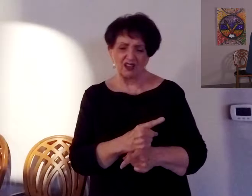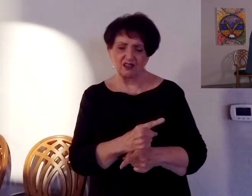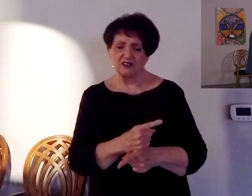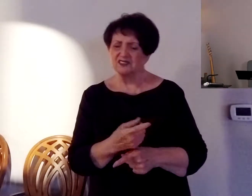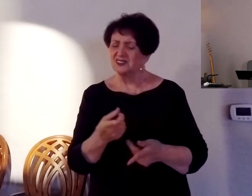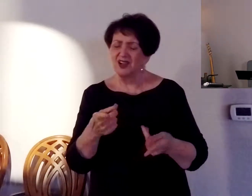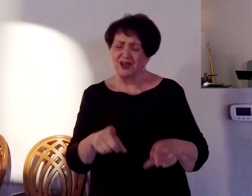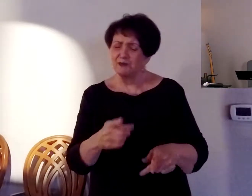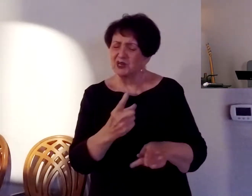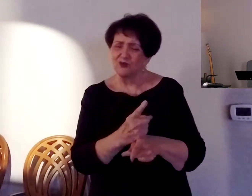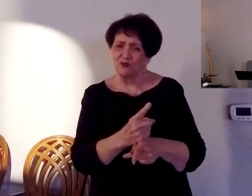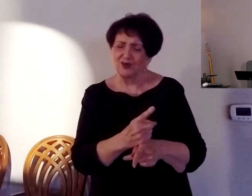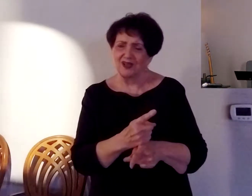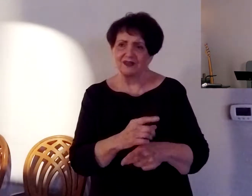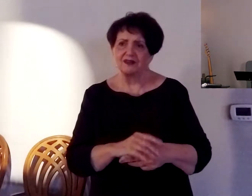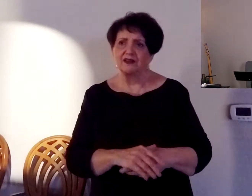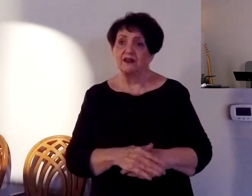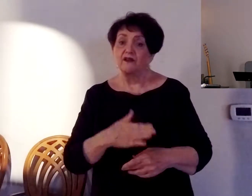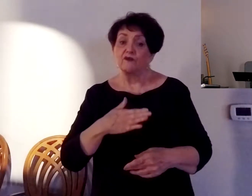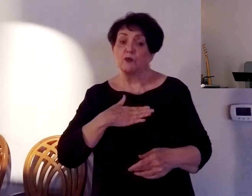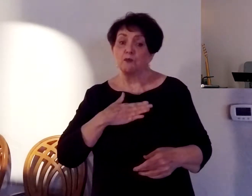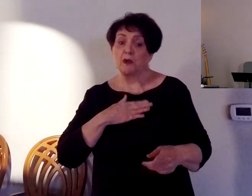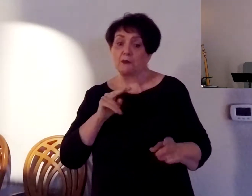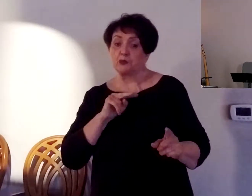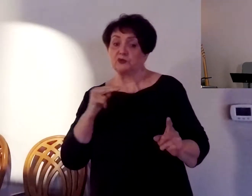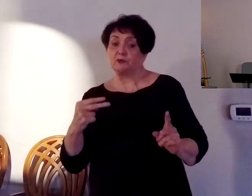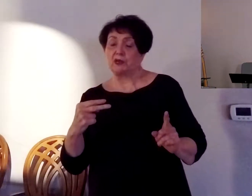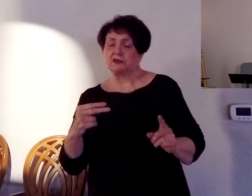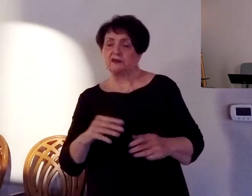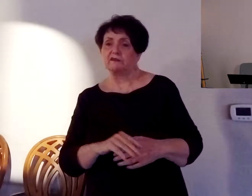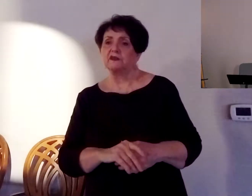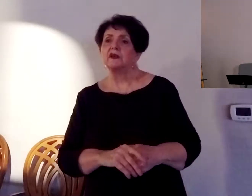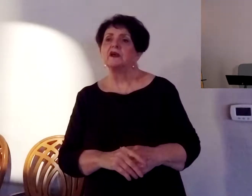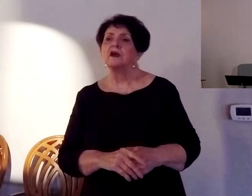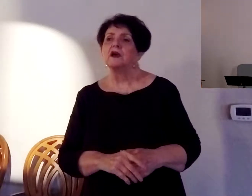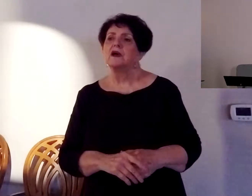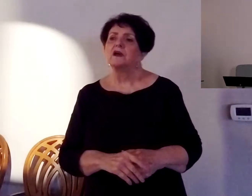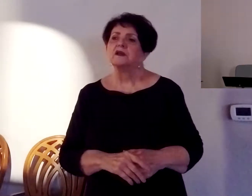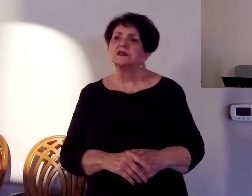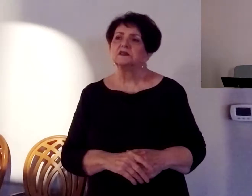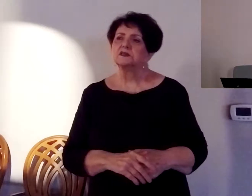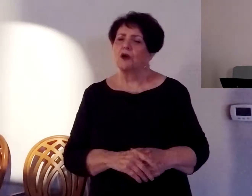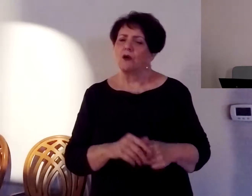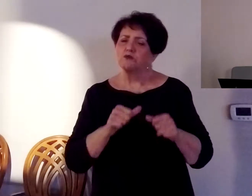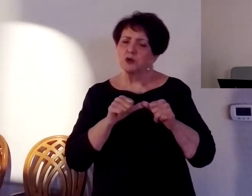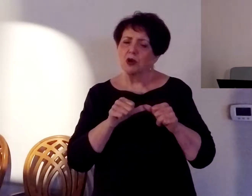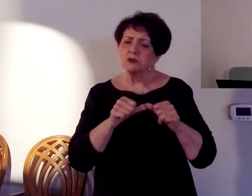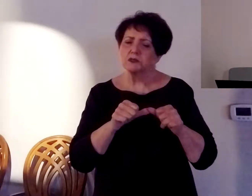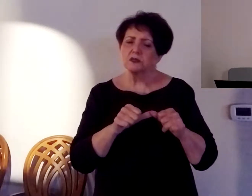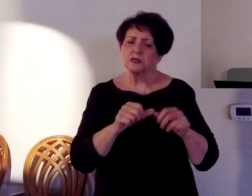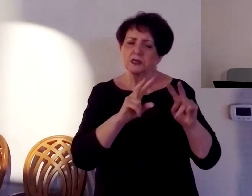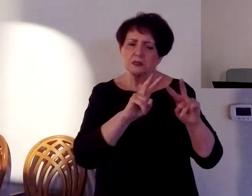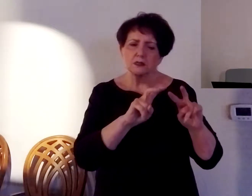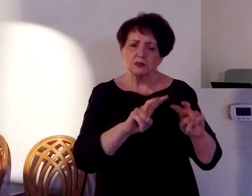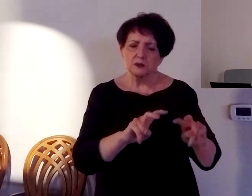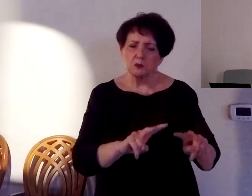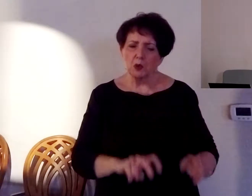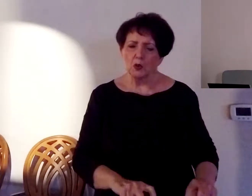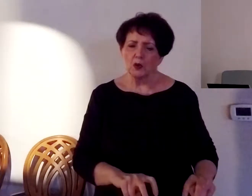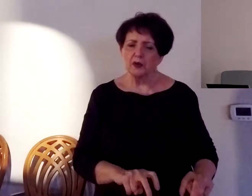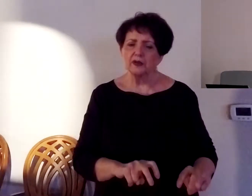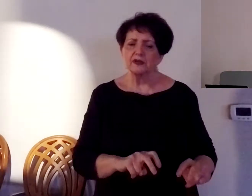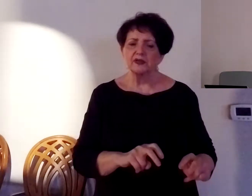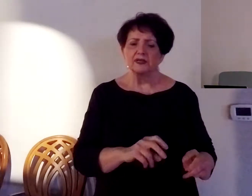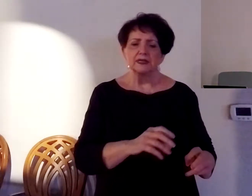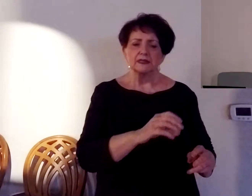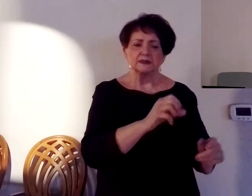correctly, in my point of view, whatever correct might be. And so I'm constantly exploring this nexus between